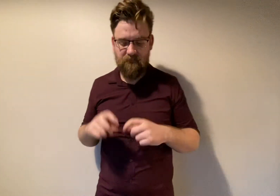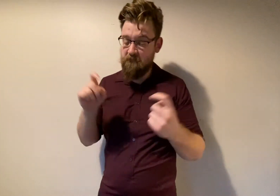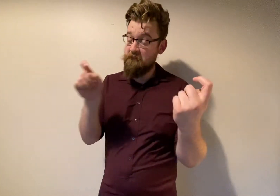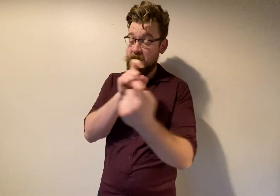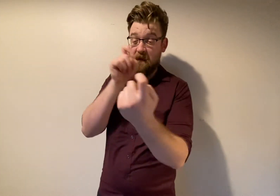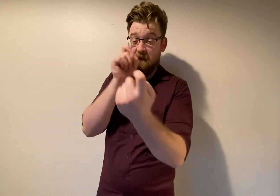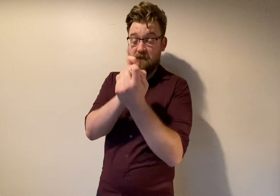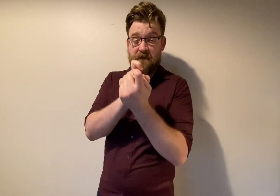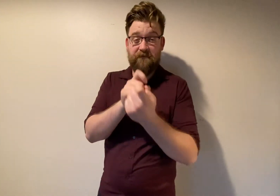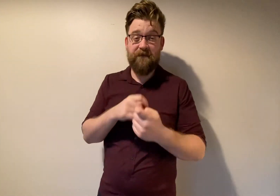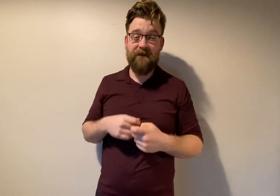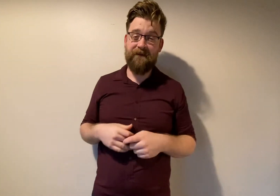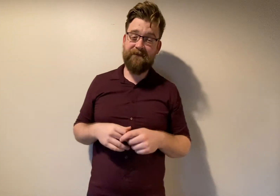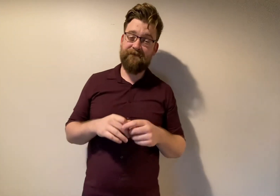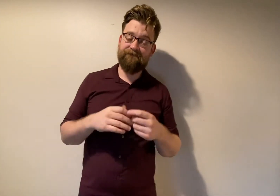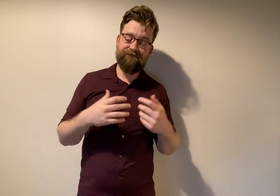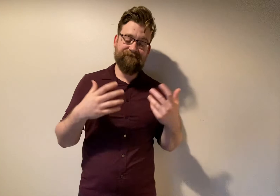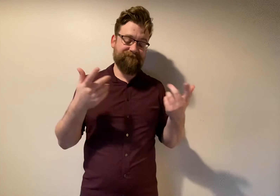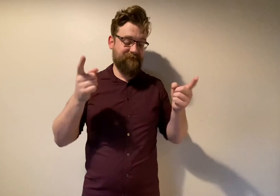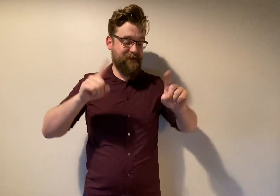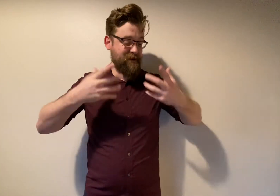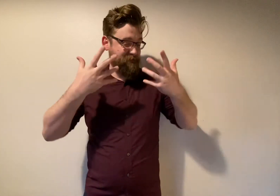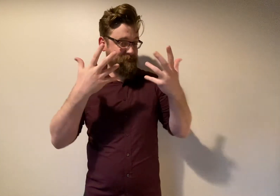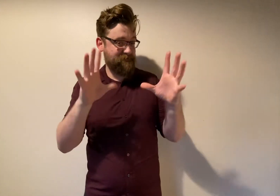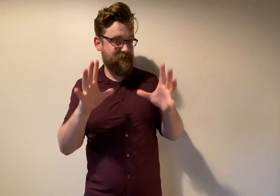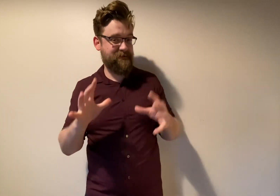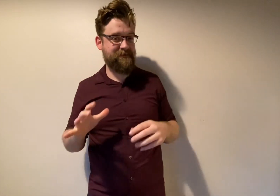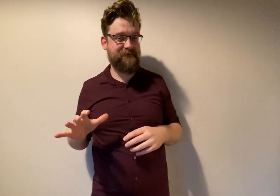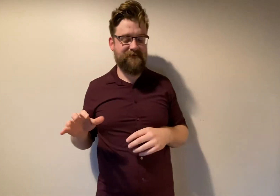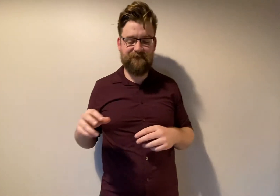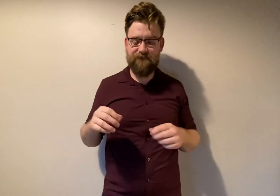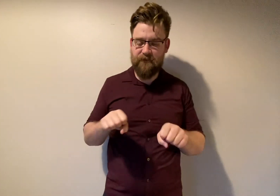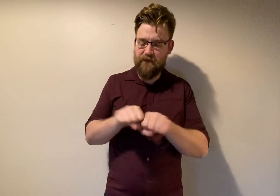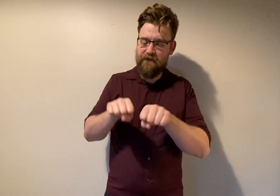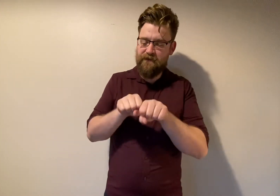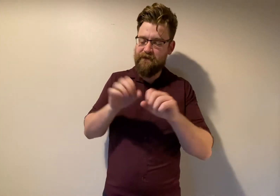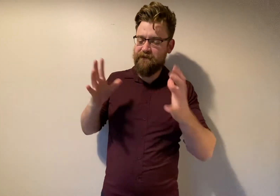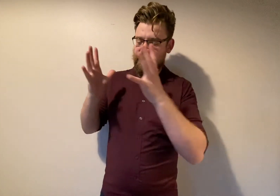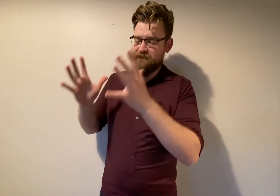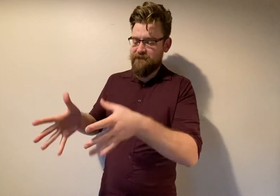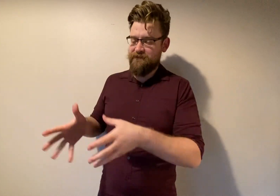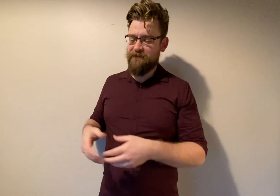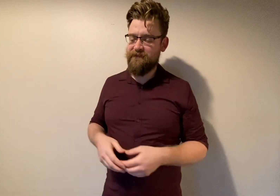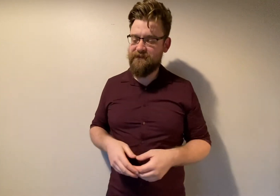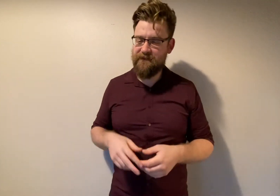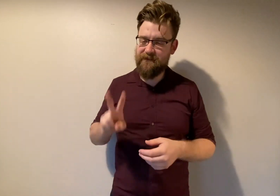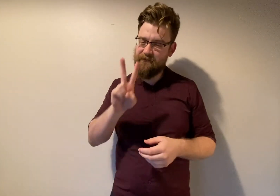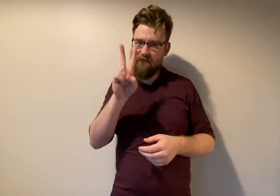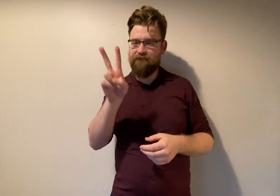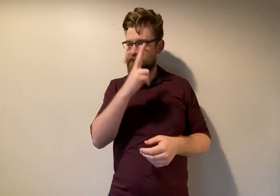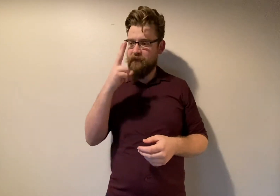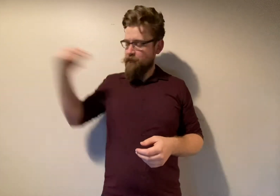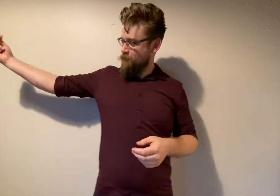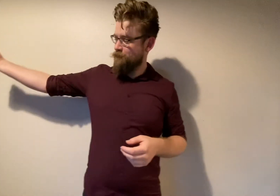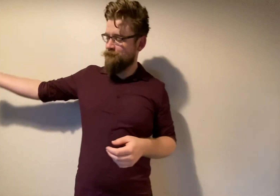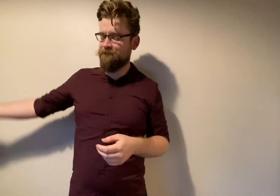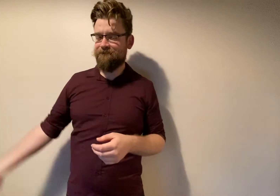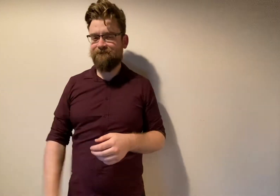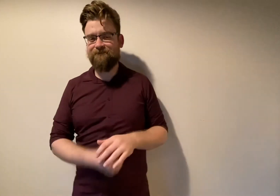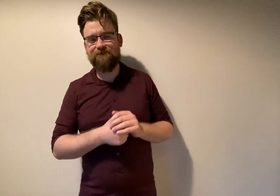table. This was long before daybreak, and then they busted away as quick as lightning. The next